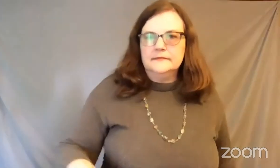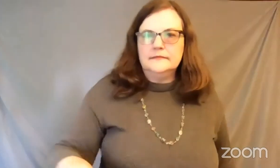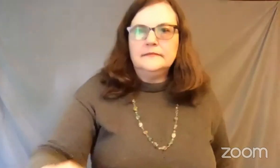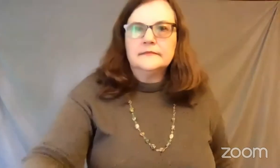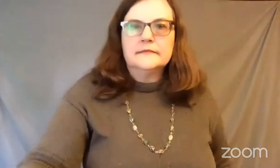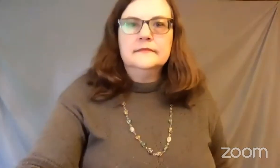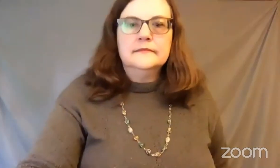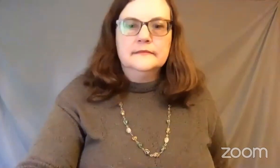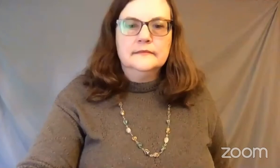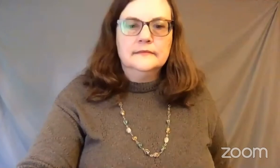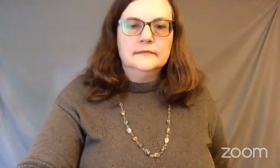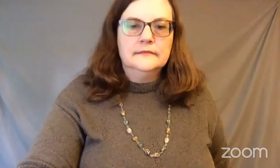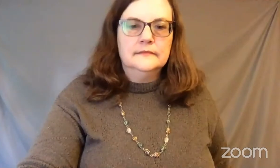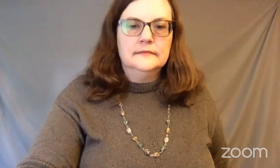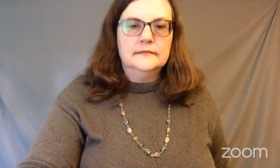languages.